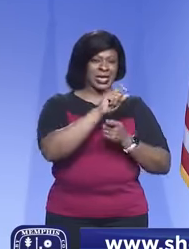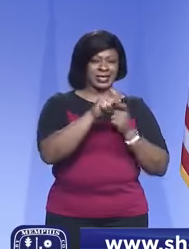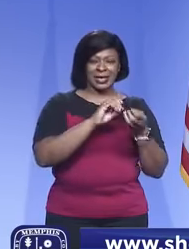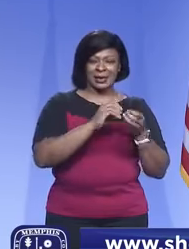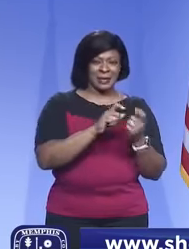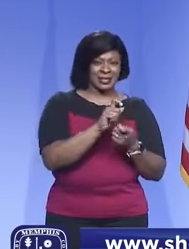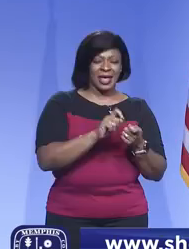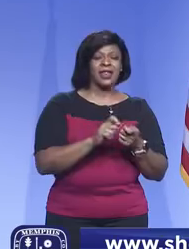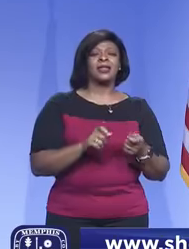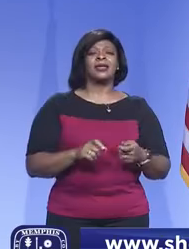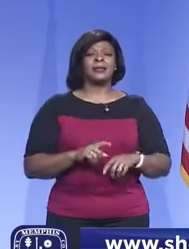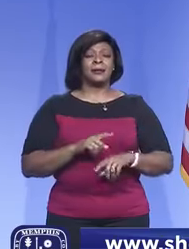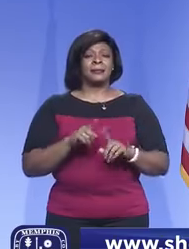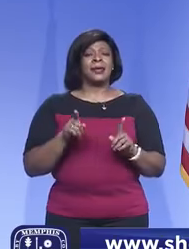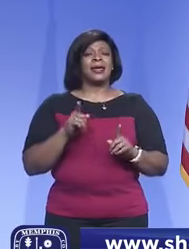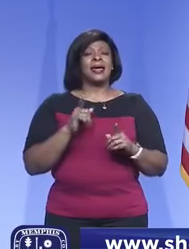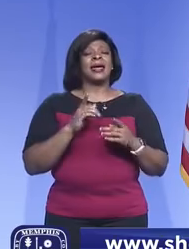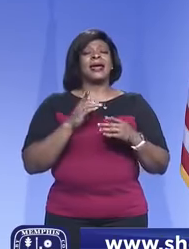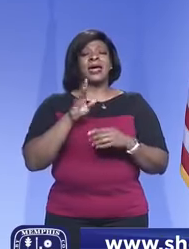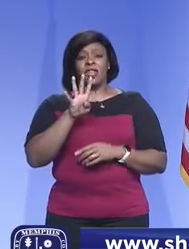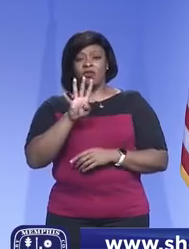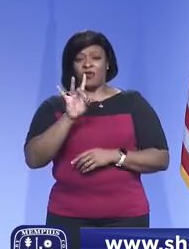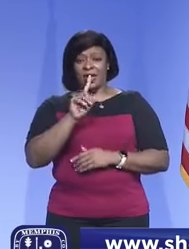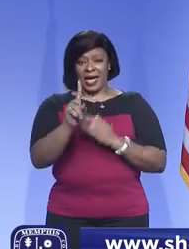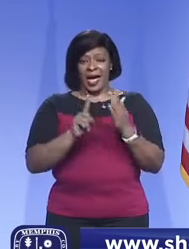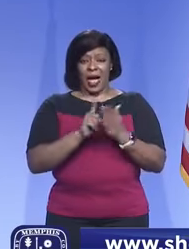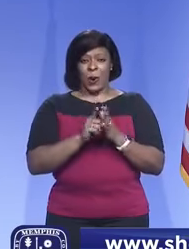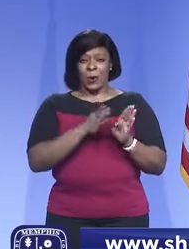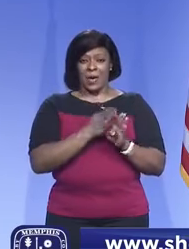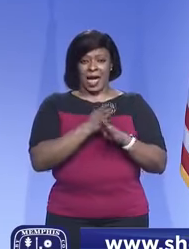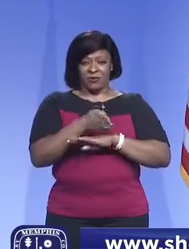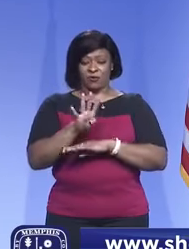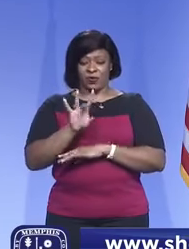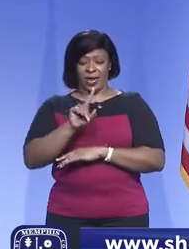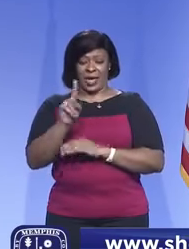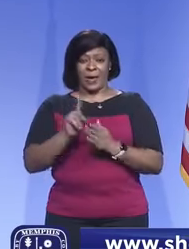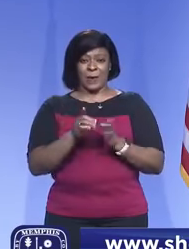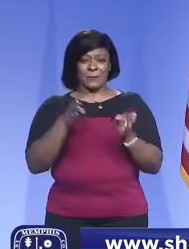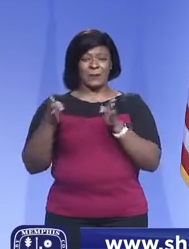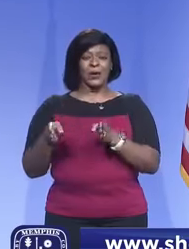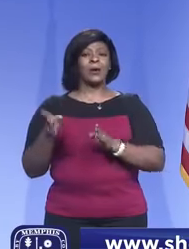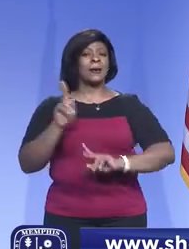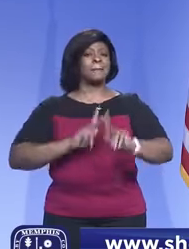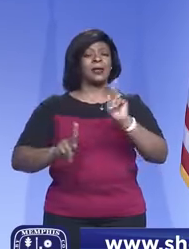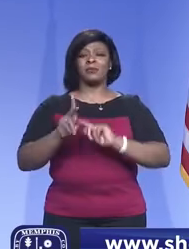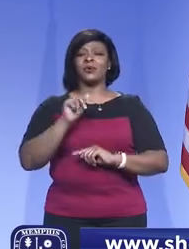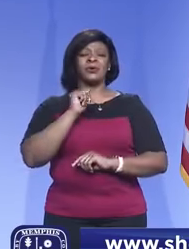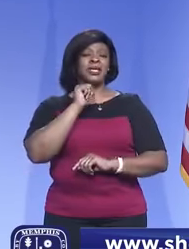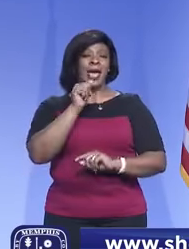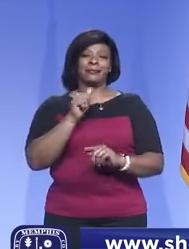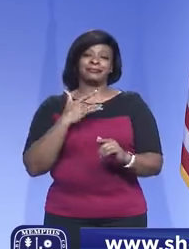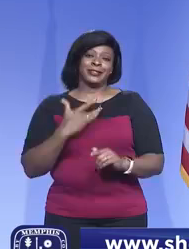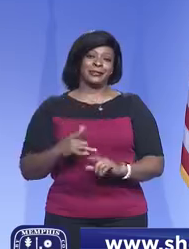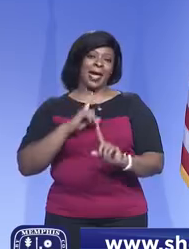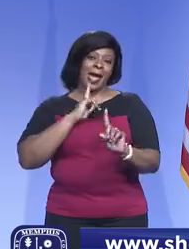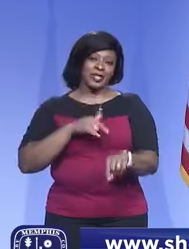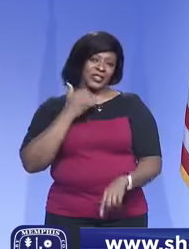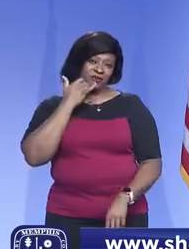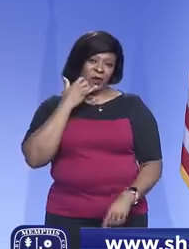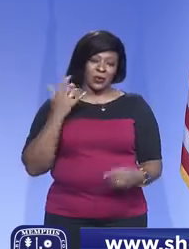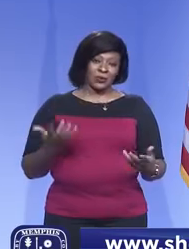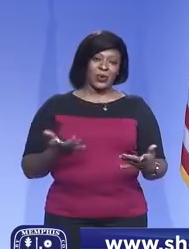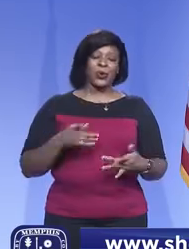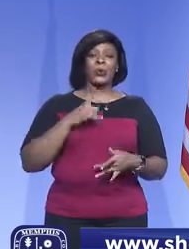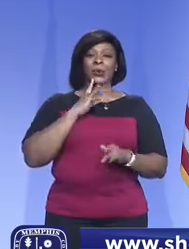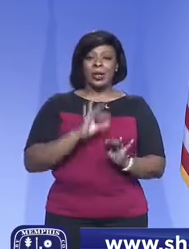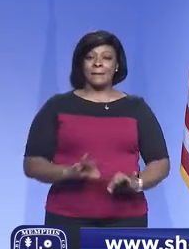number, at the 48-hour mark. We do have people who don't answer the phone. So it's